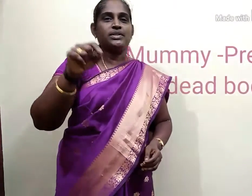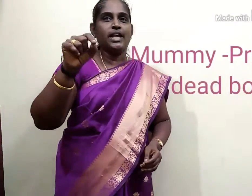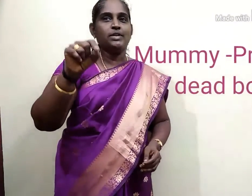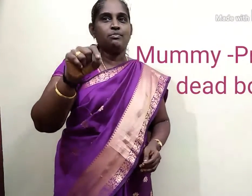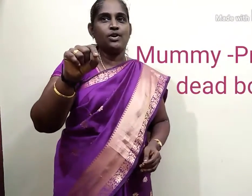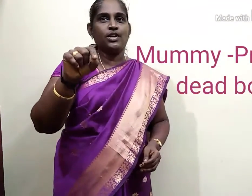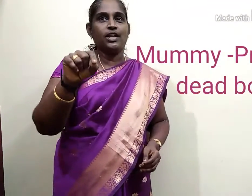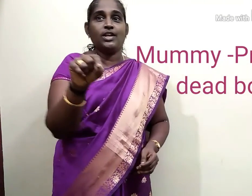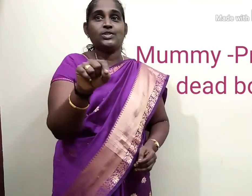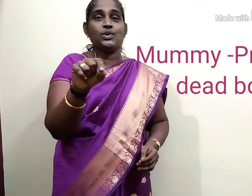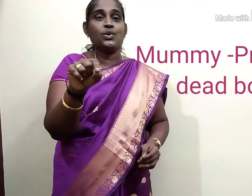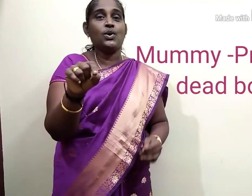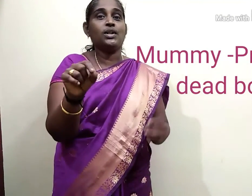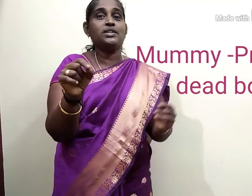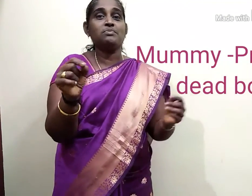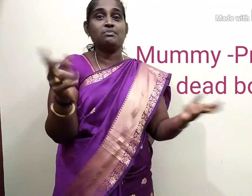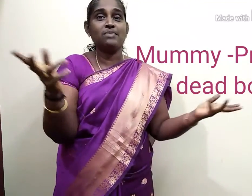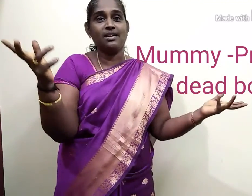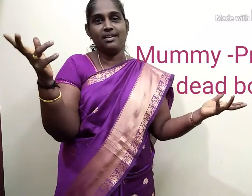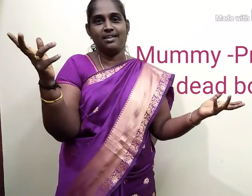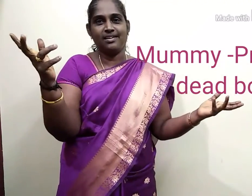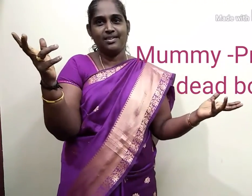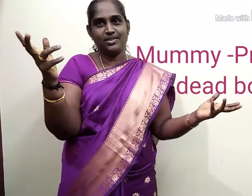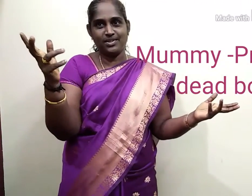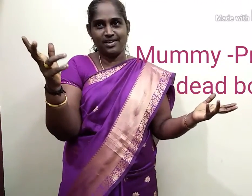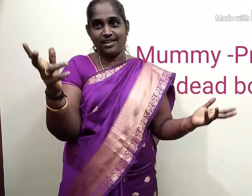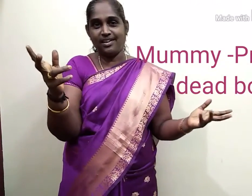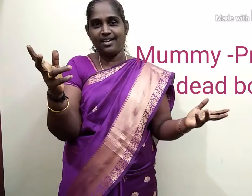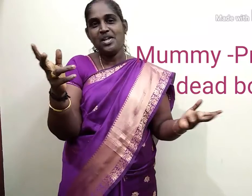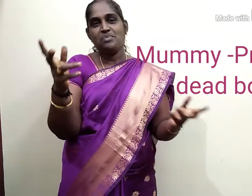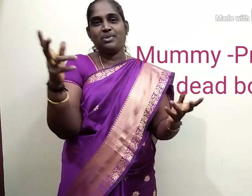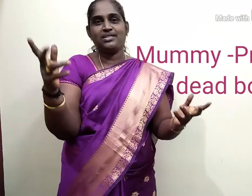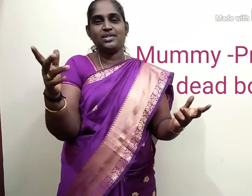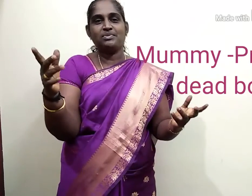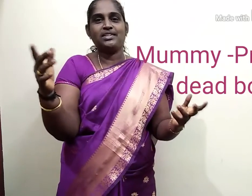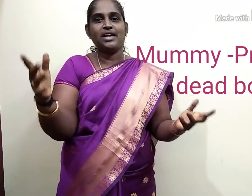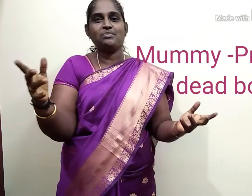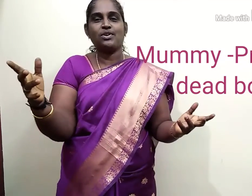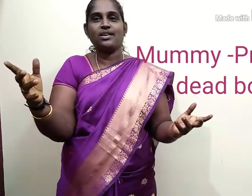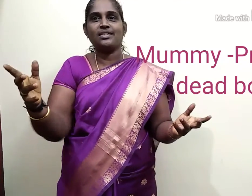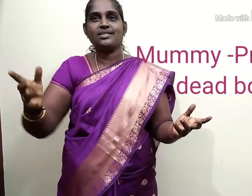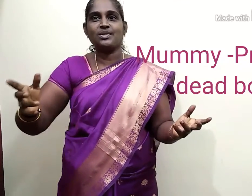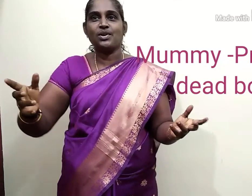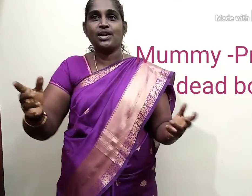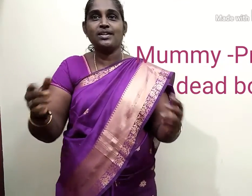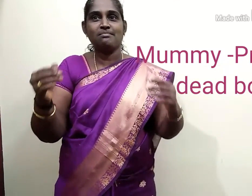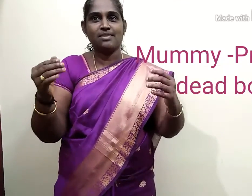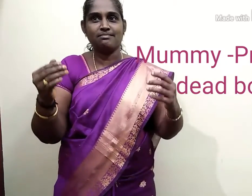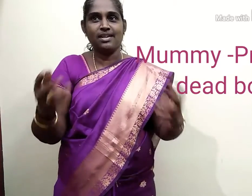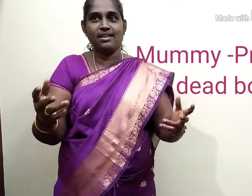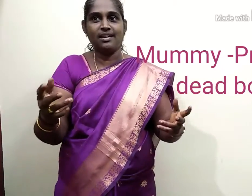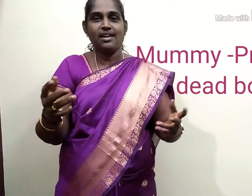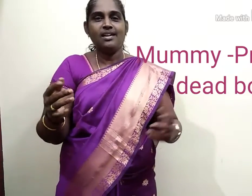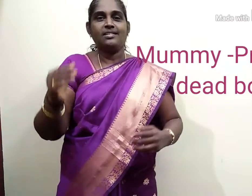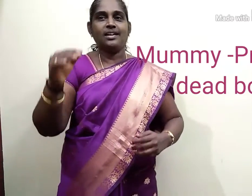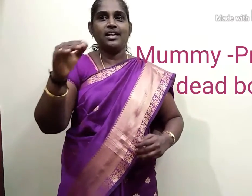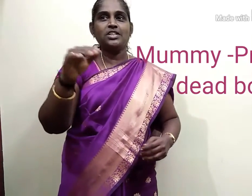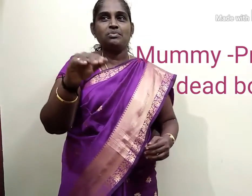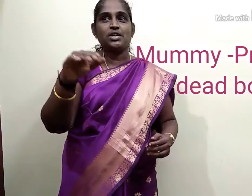preserved dead body is called mummy. Okay, preserved dead body is called mummy. The